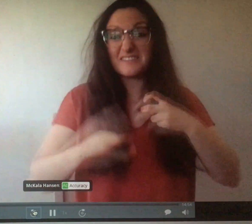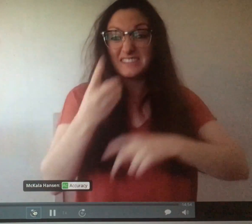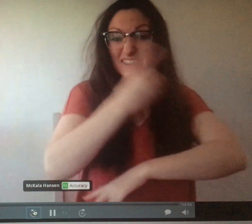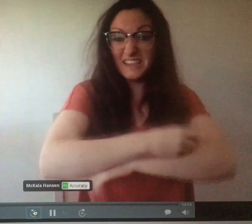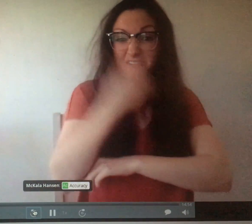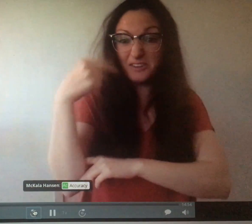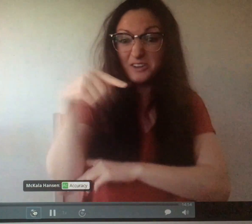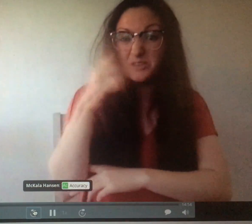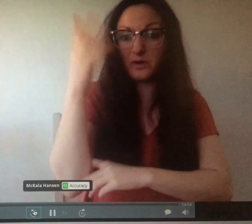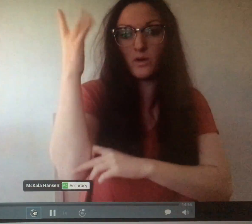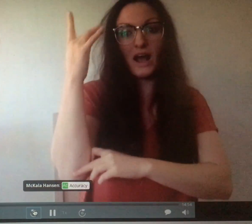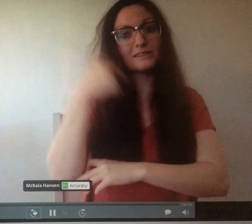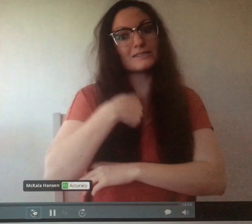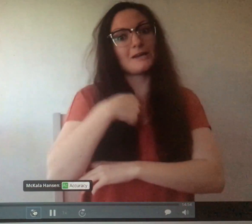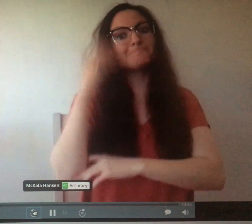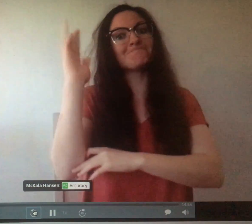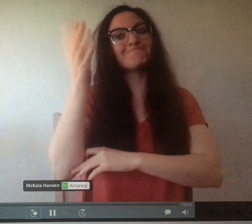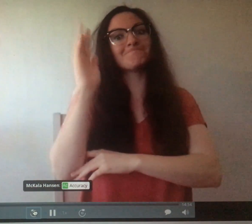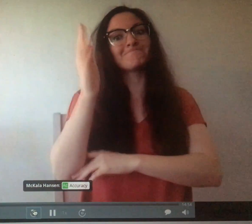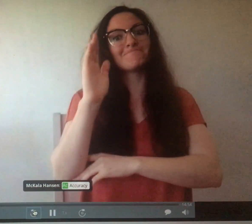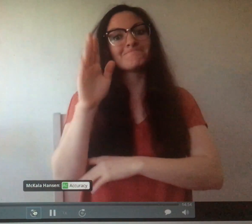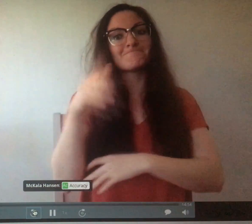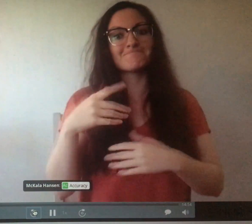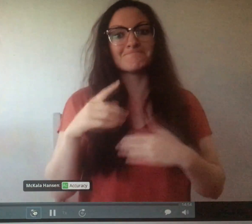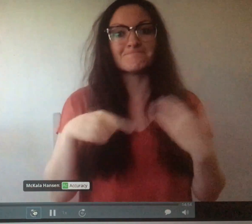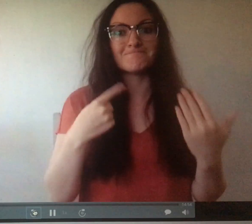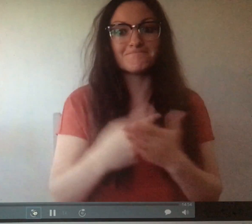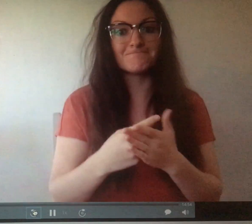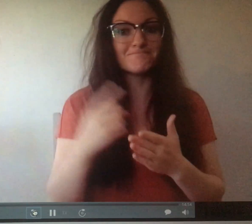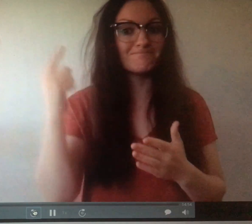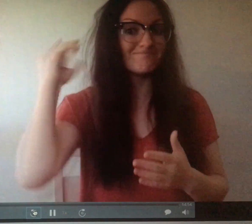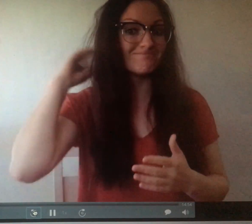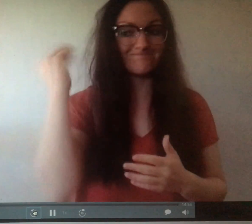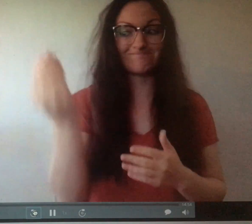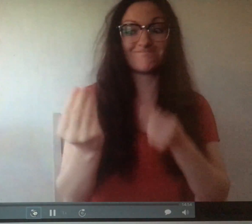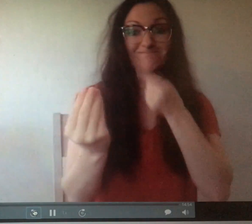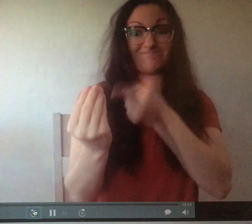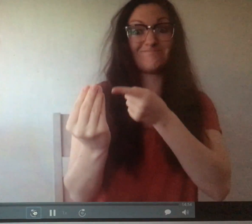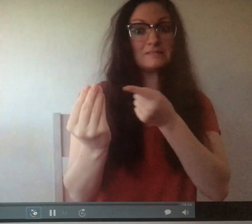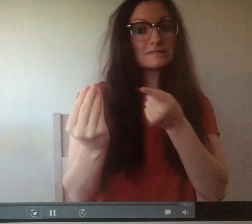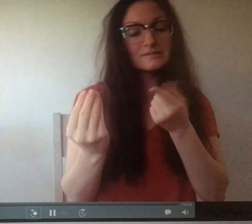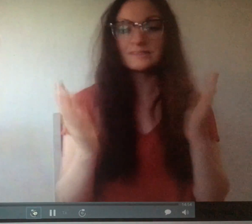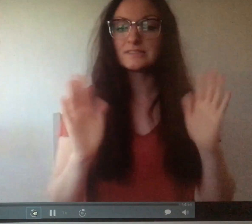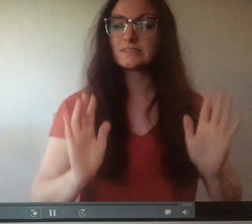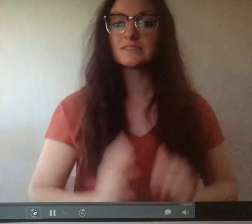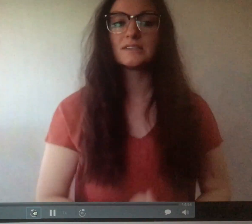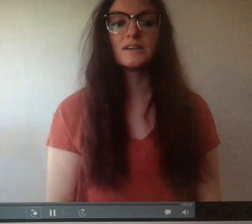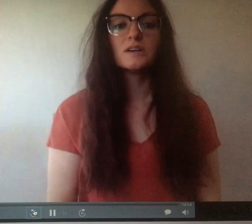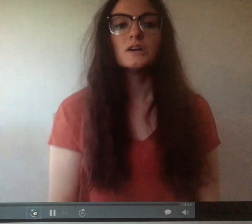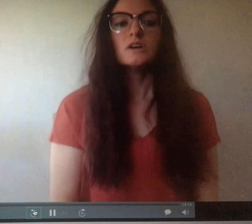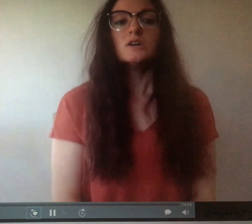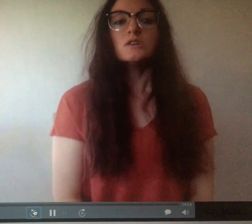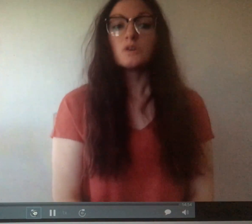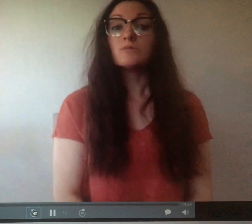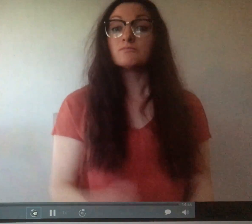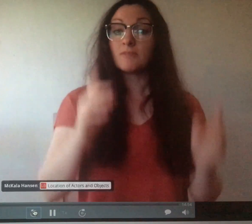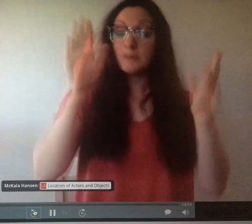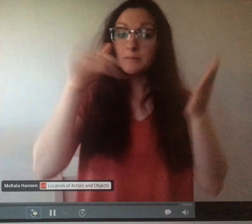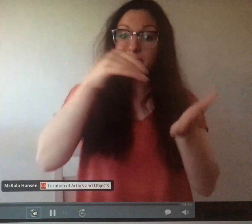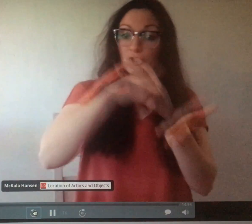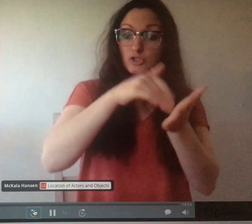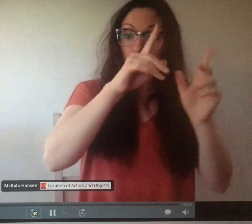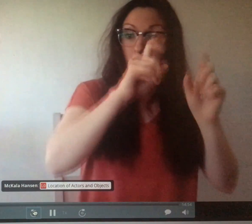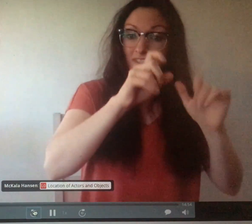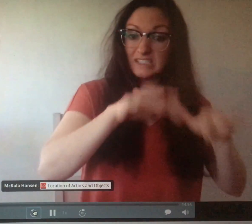When the midterm exam ended on Friday a week ago, I looked at the data from the midterm exam,